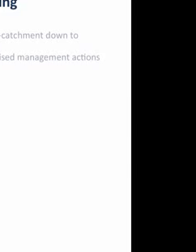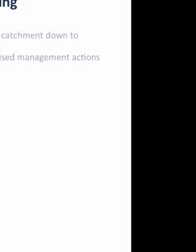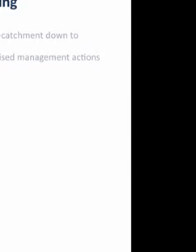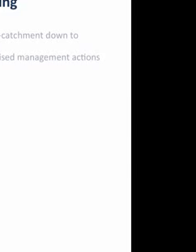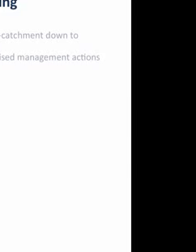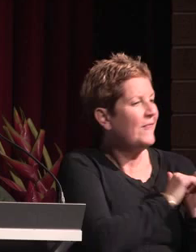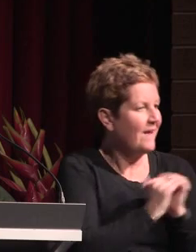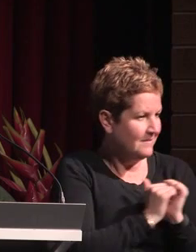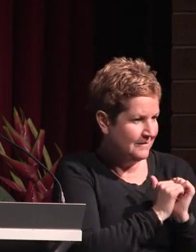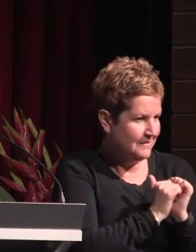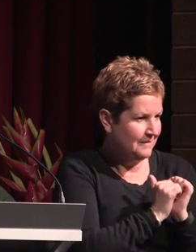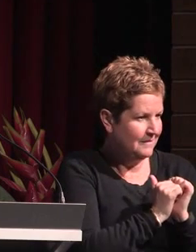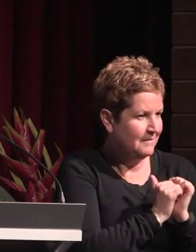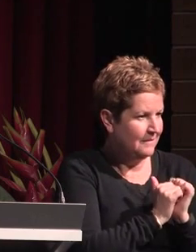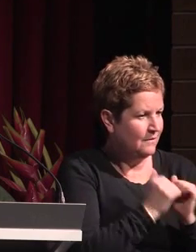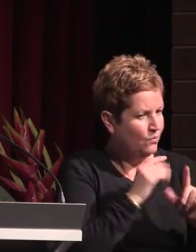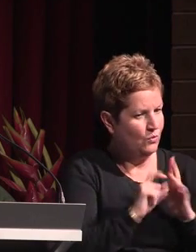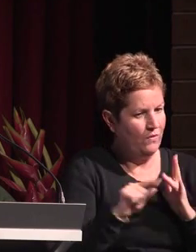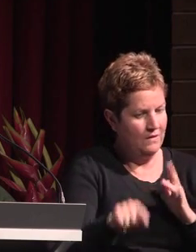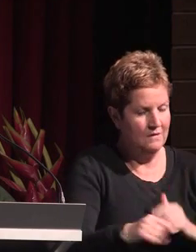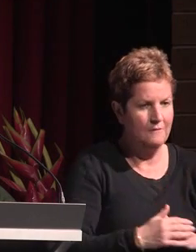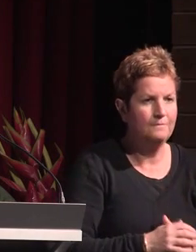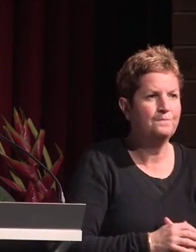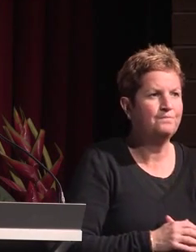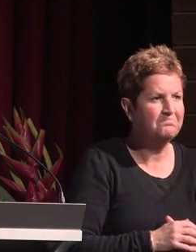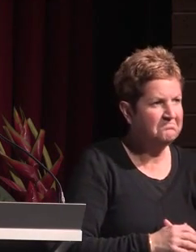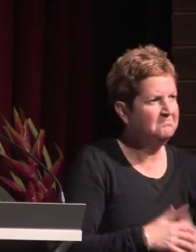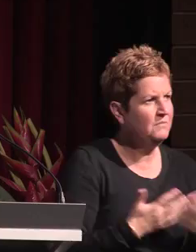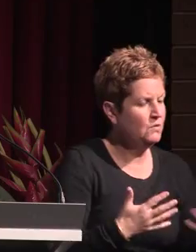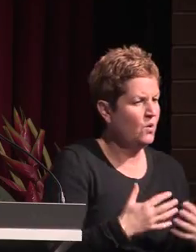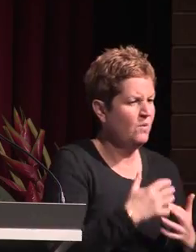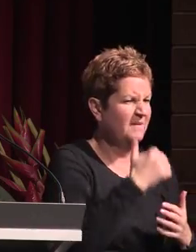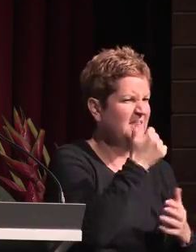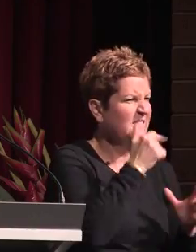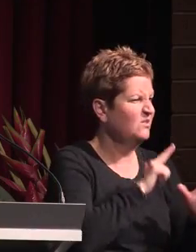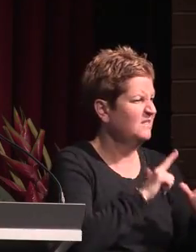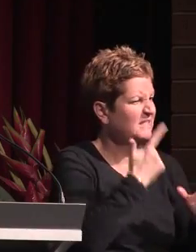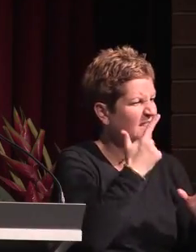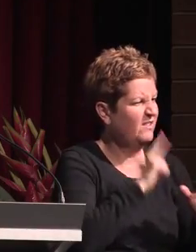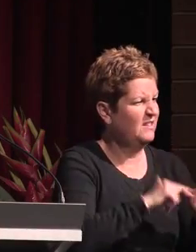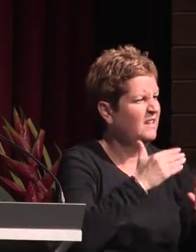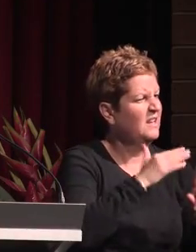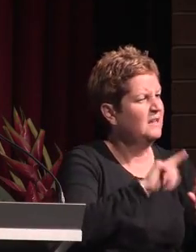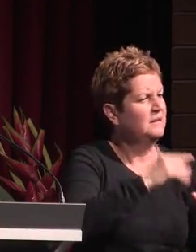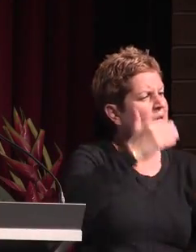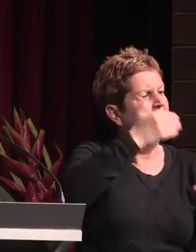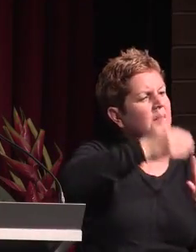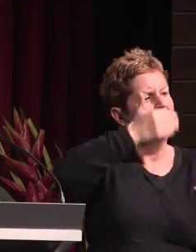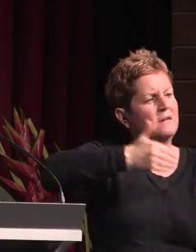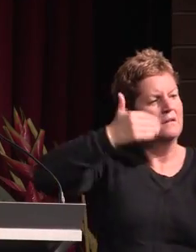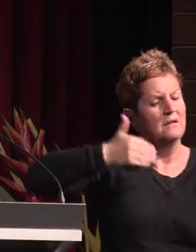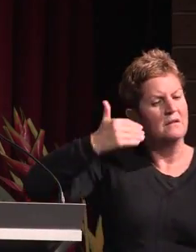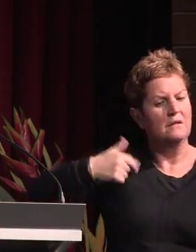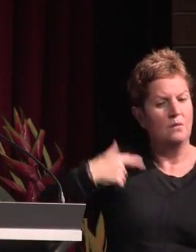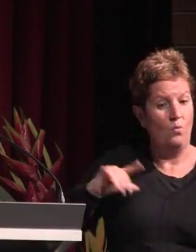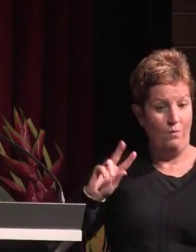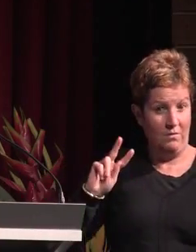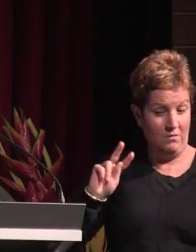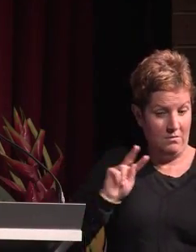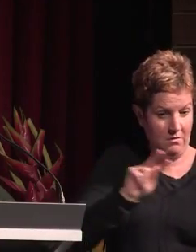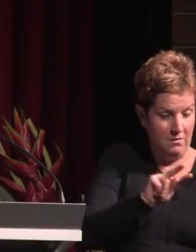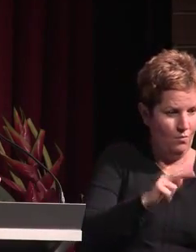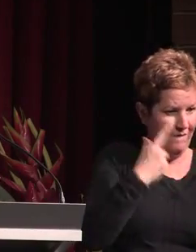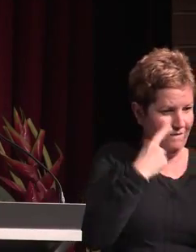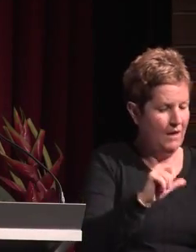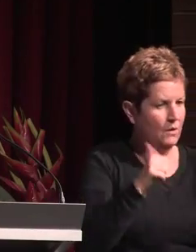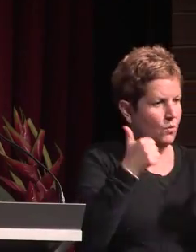One of the key learnings from doing these water action plans over the last 6-7 years has been what we've found that they're really good at actually being